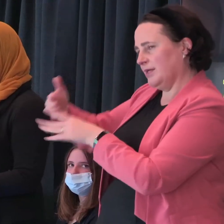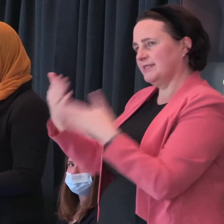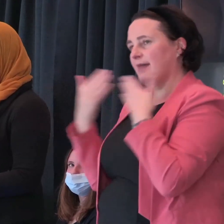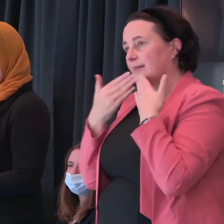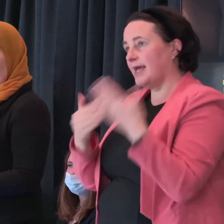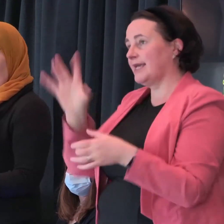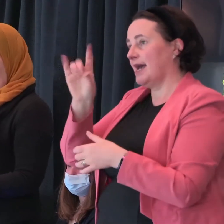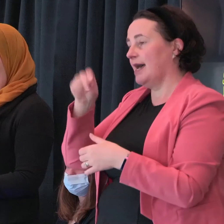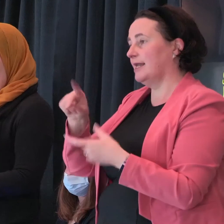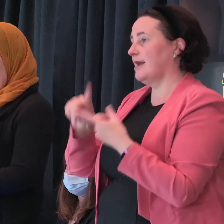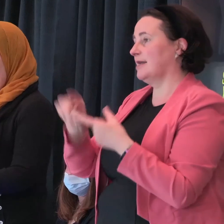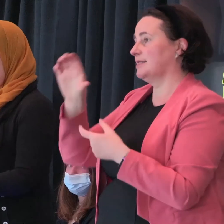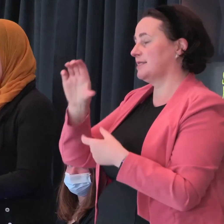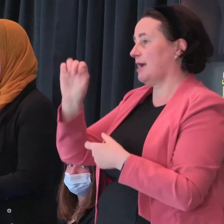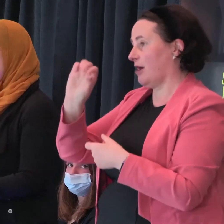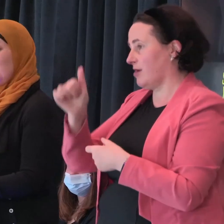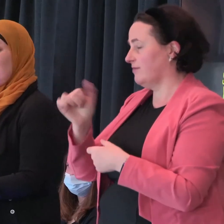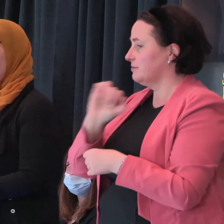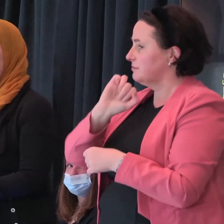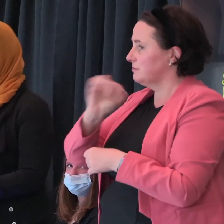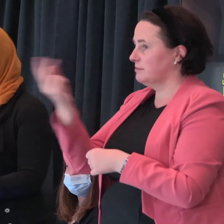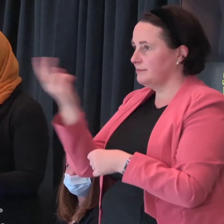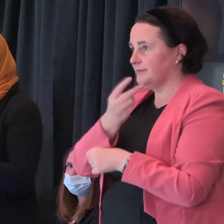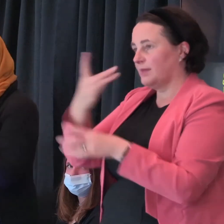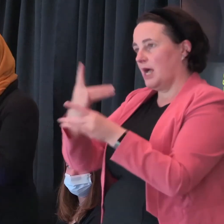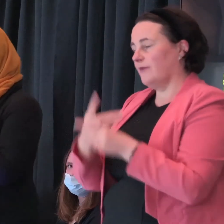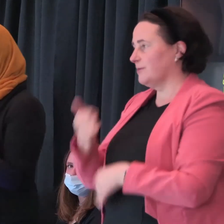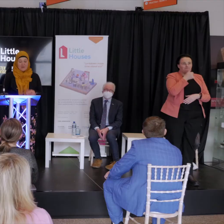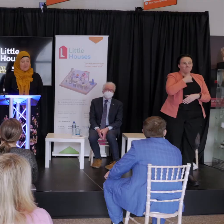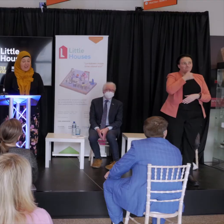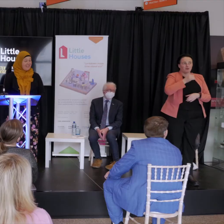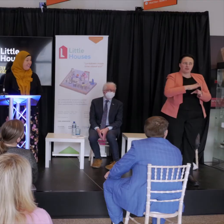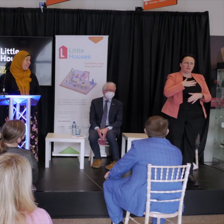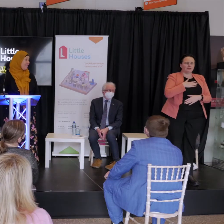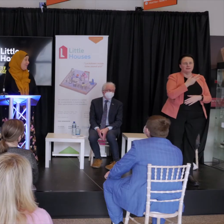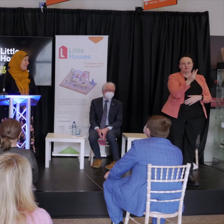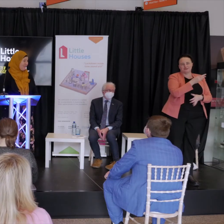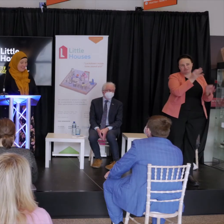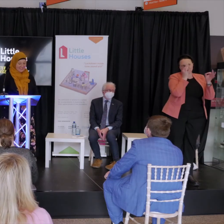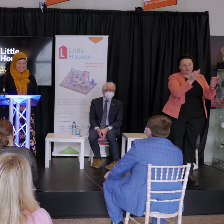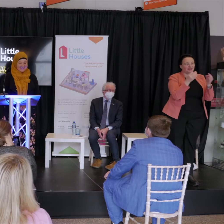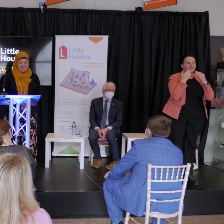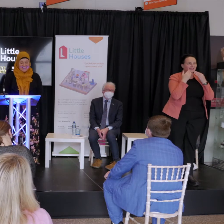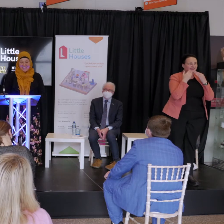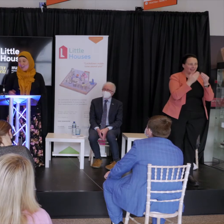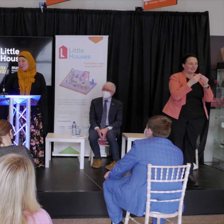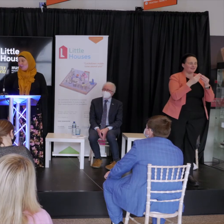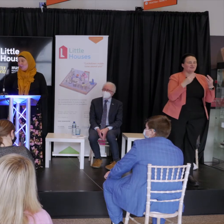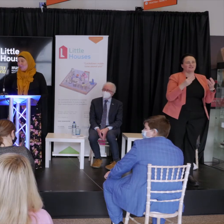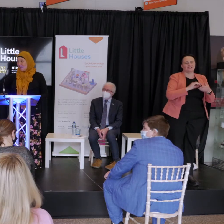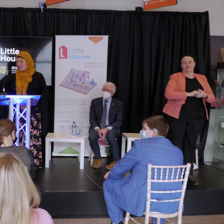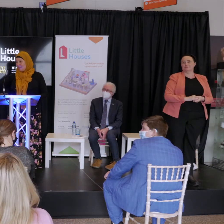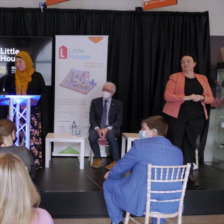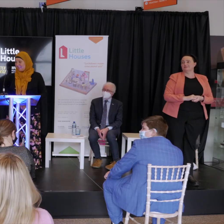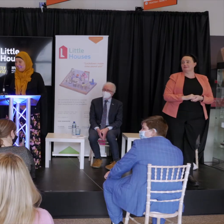and Cara for all the help and having so much patience with me. You were great, thank you so much. Also the